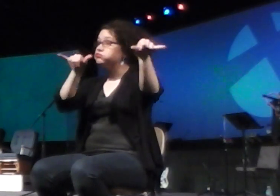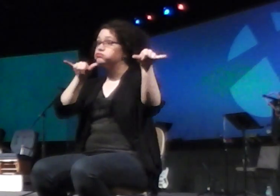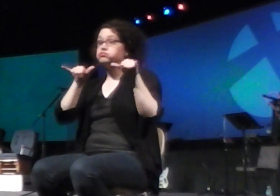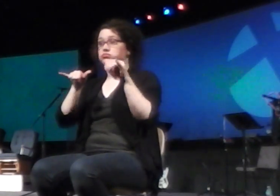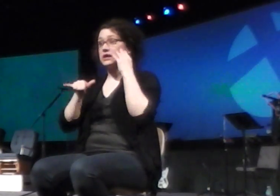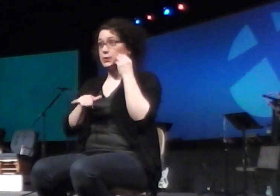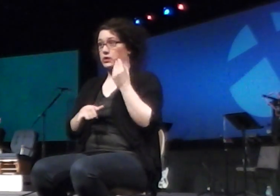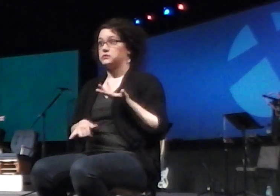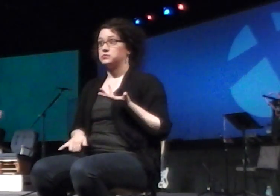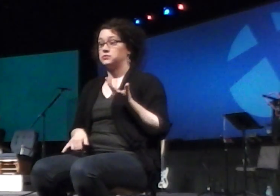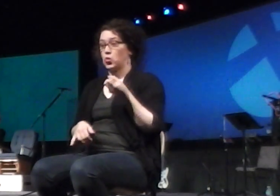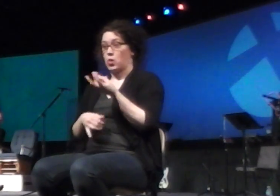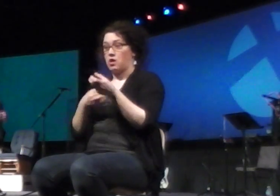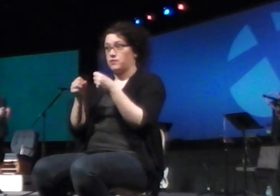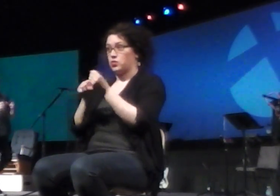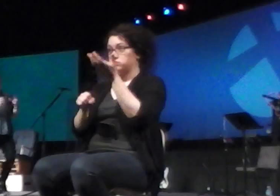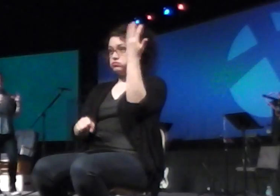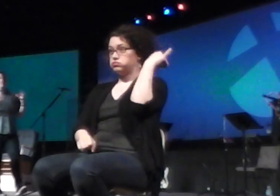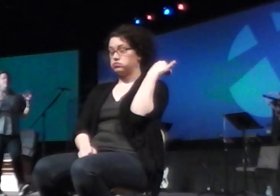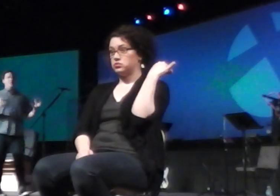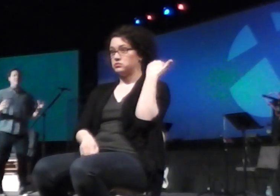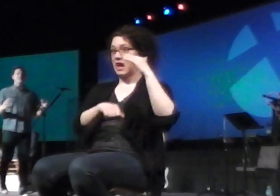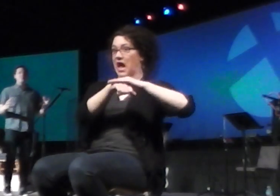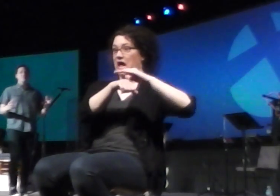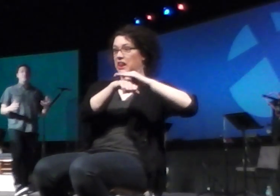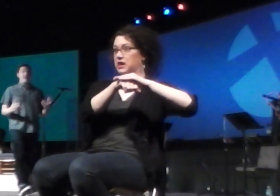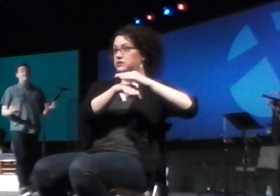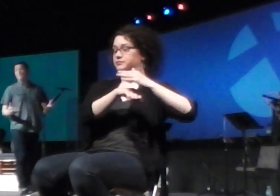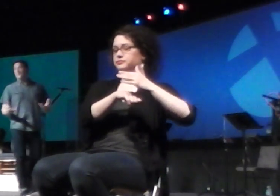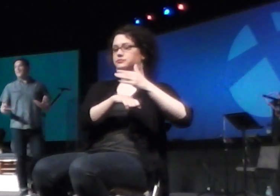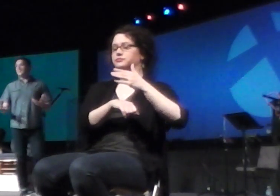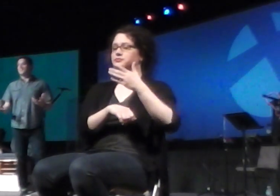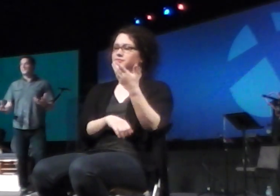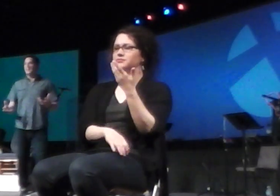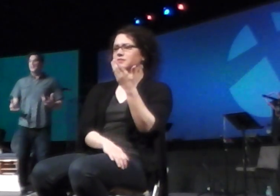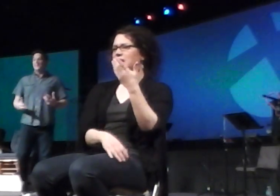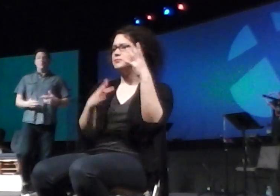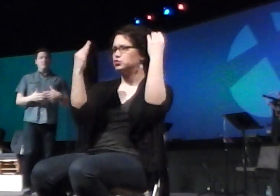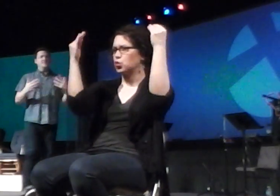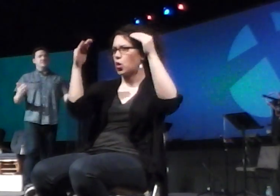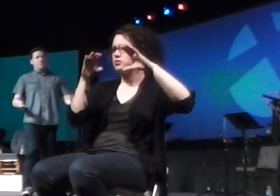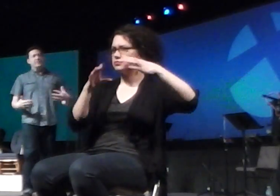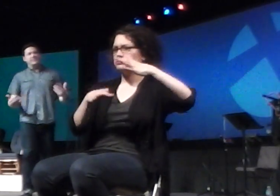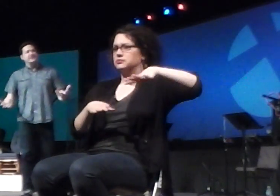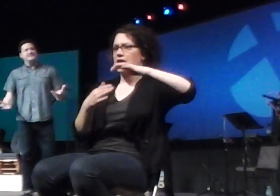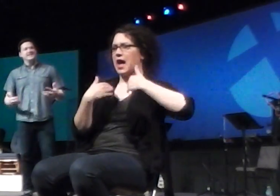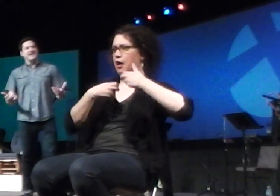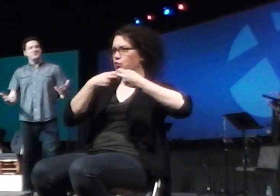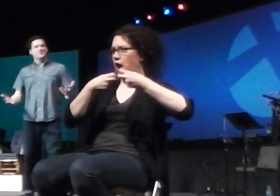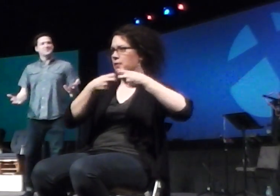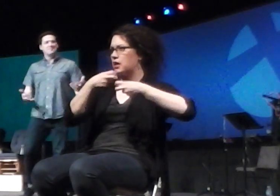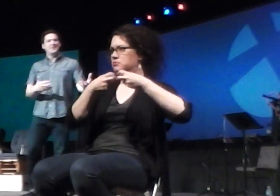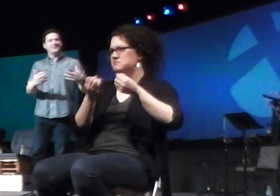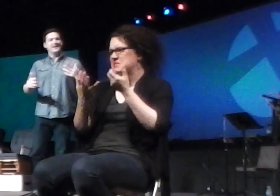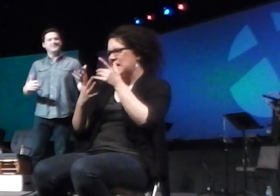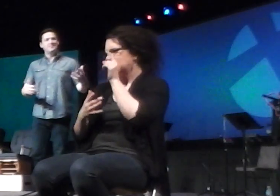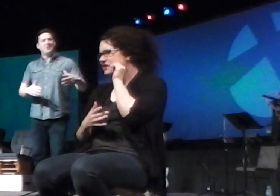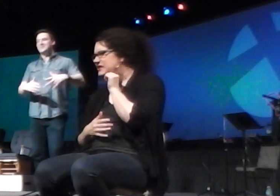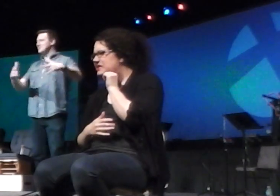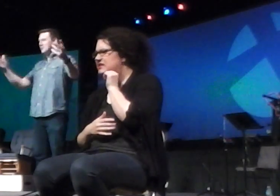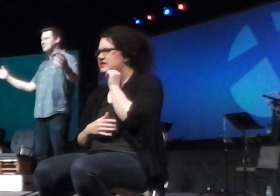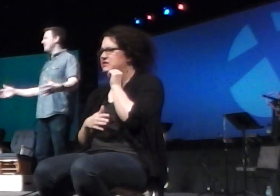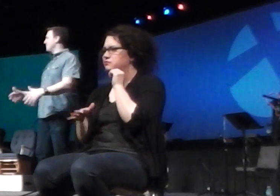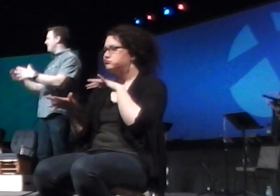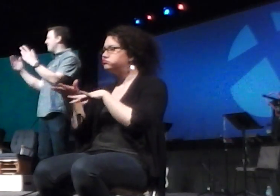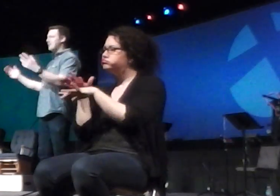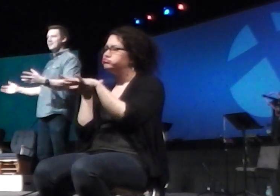few years ago, there was in England these department stores that were having a problem. There were all these loitering teenagers, apparently, at the